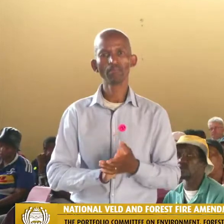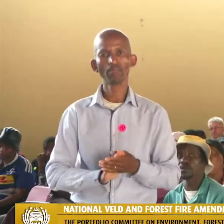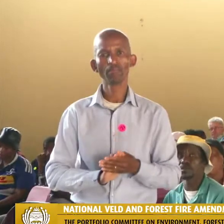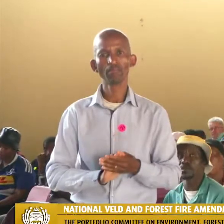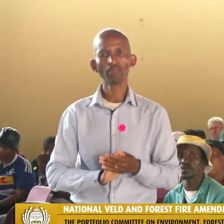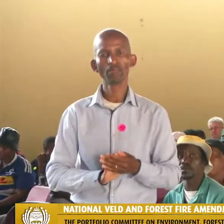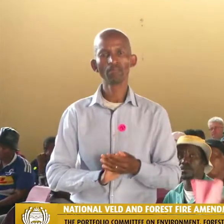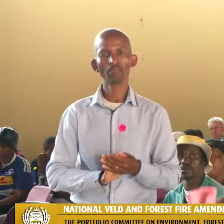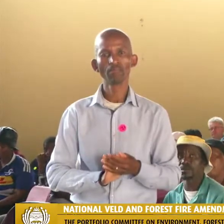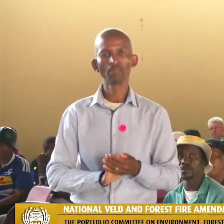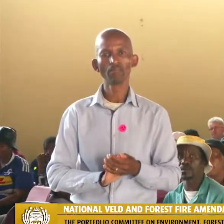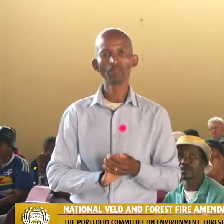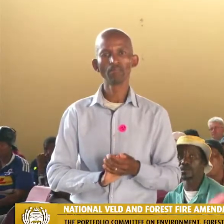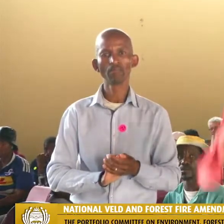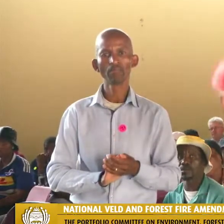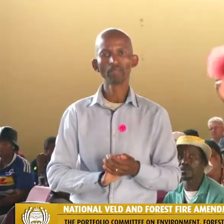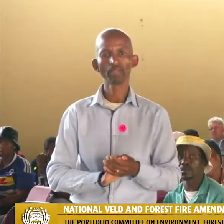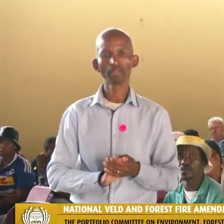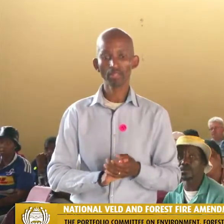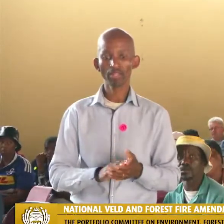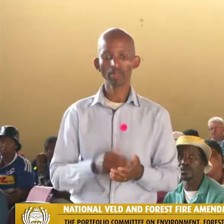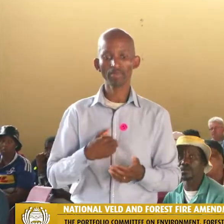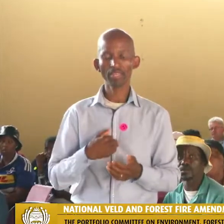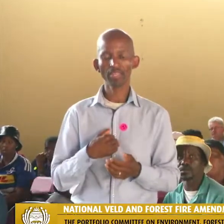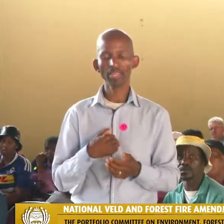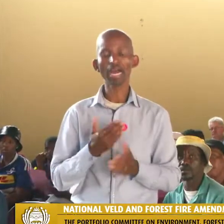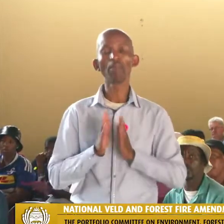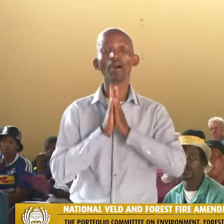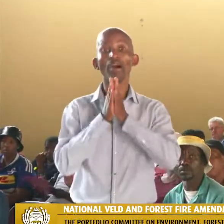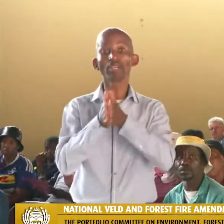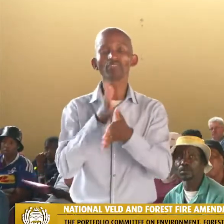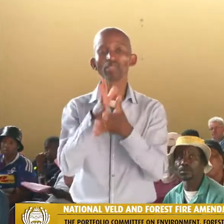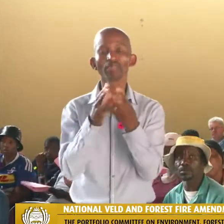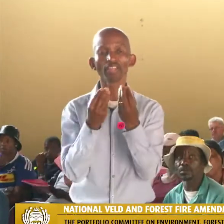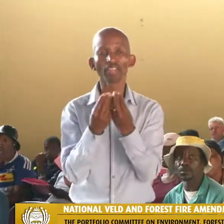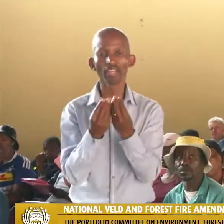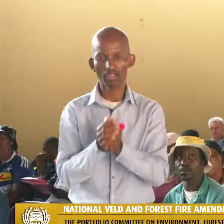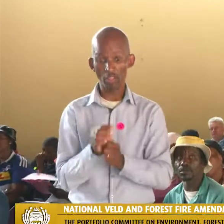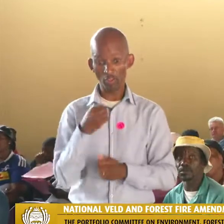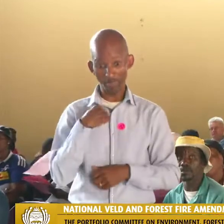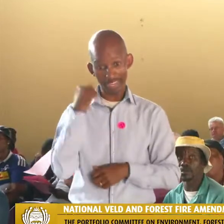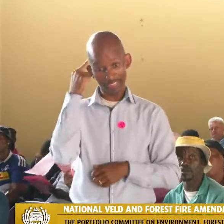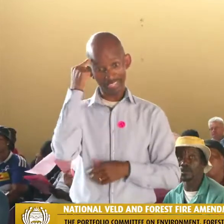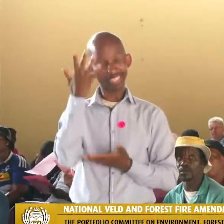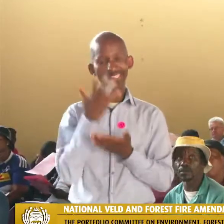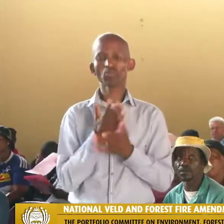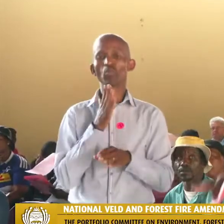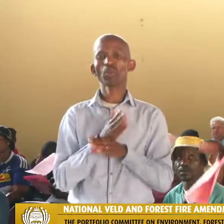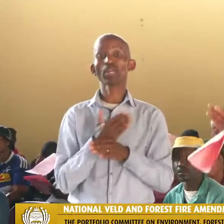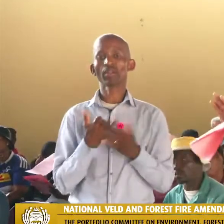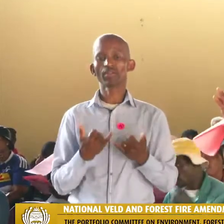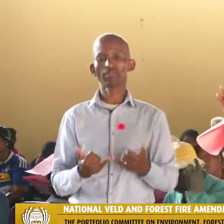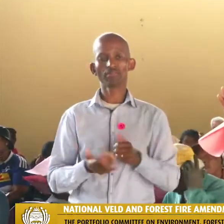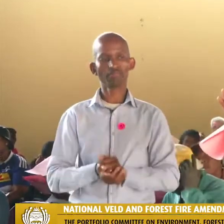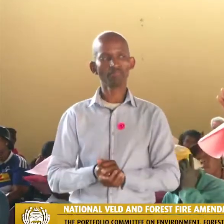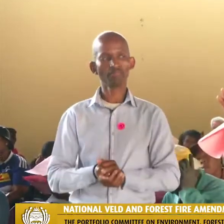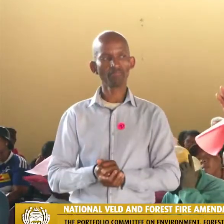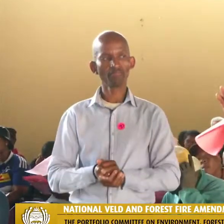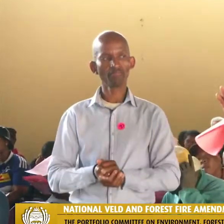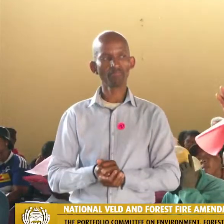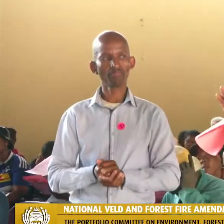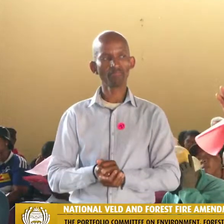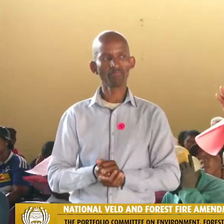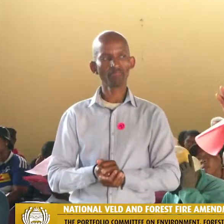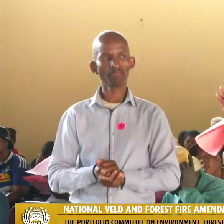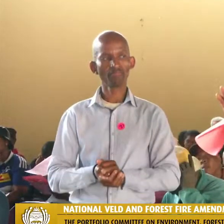Ndizawudlula kulo mbani lo we-rangers bendicela i-consideration loo nto because I think it can work. Please consider